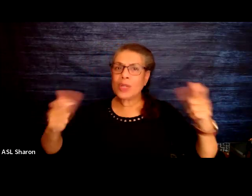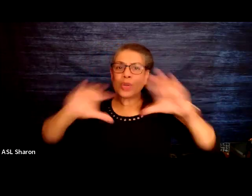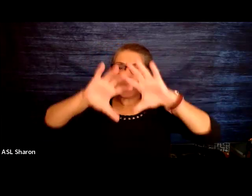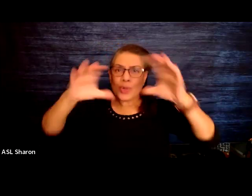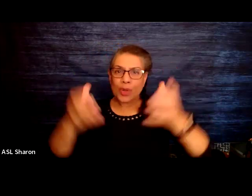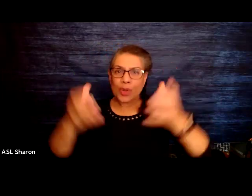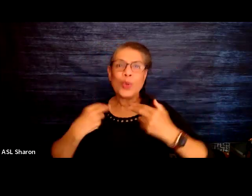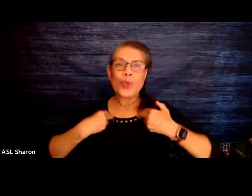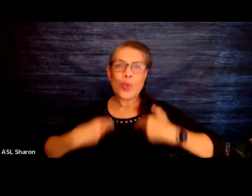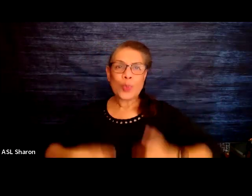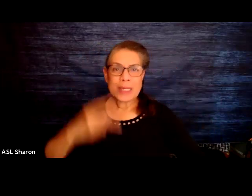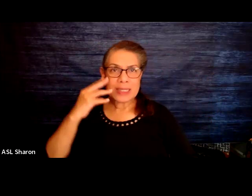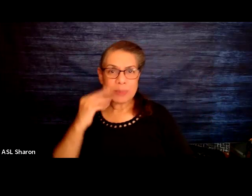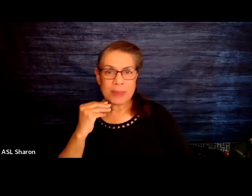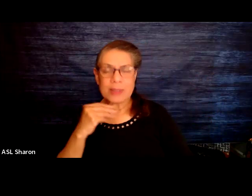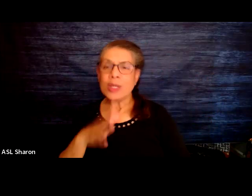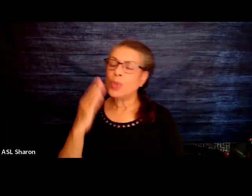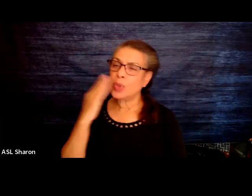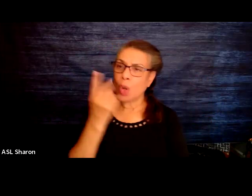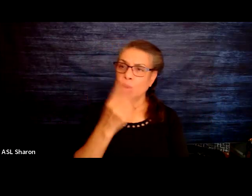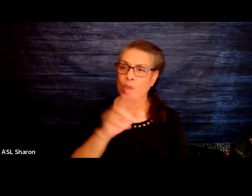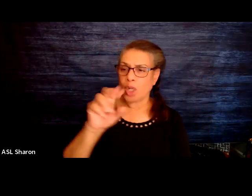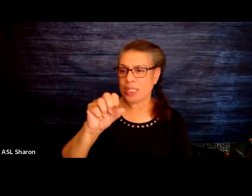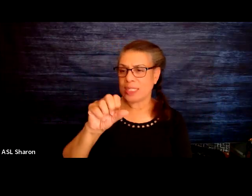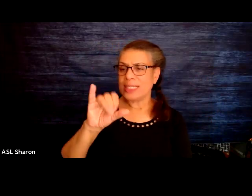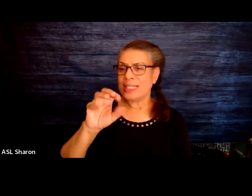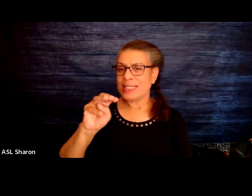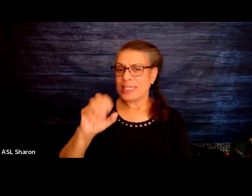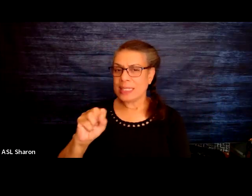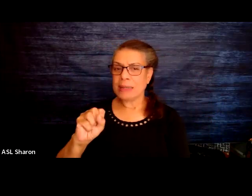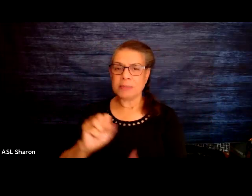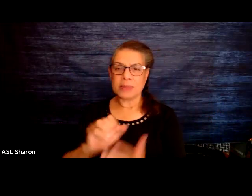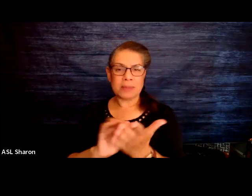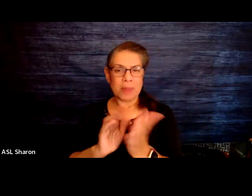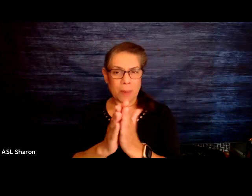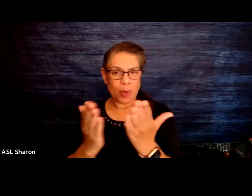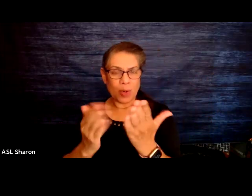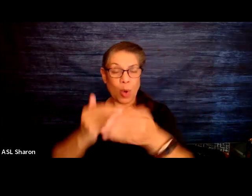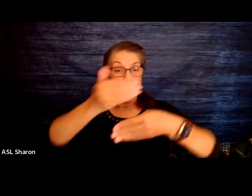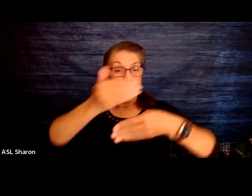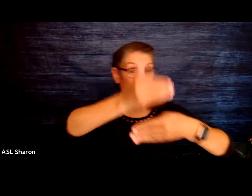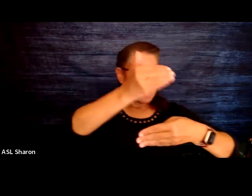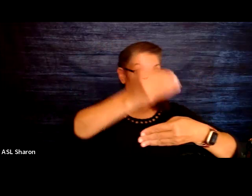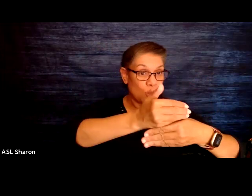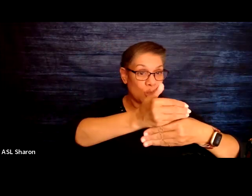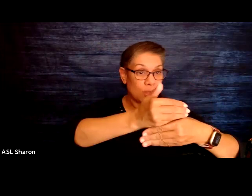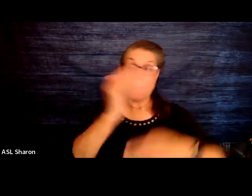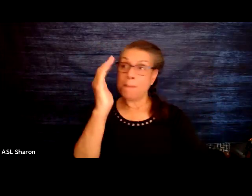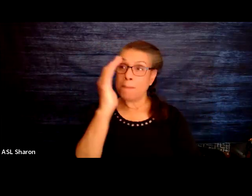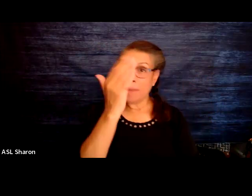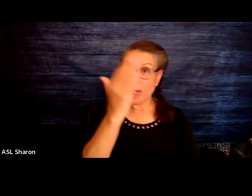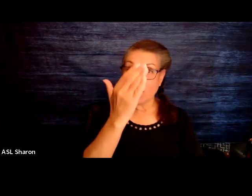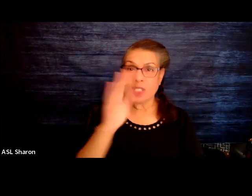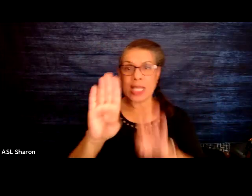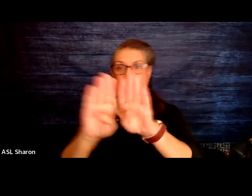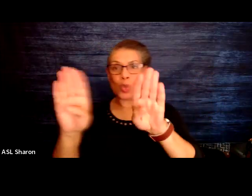experience. You are likely familiar with Dr. Sims Bishop's metaphor of books as windows, mirrors, and sliding glass